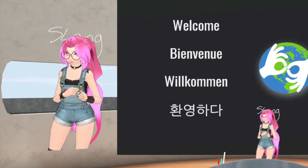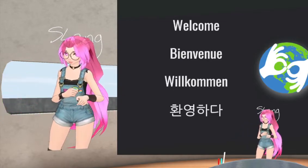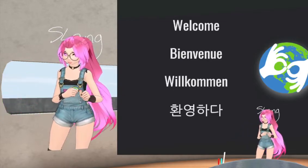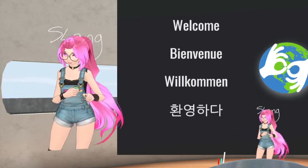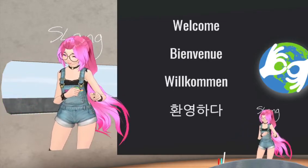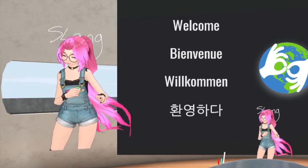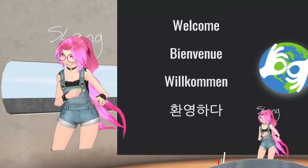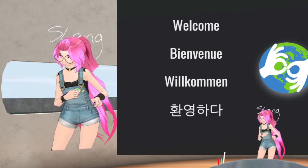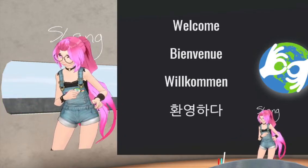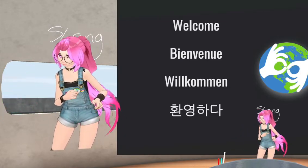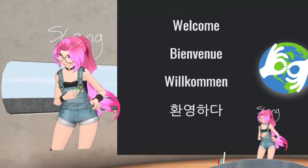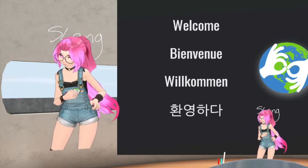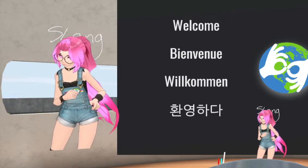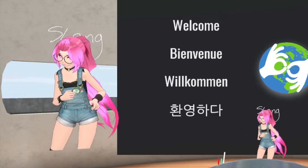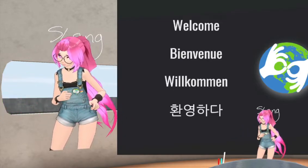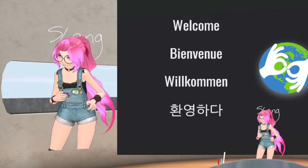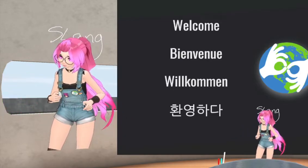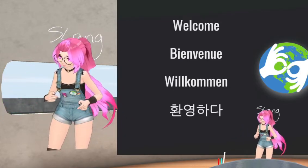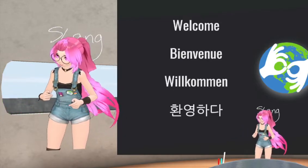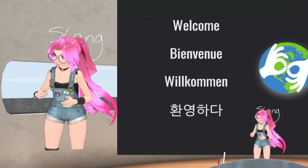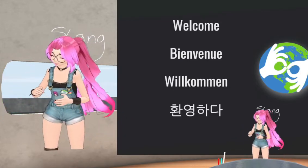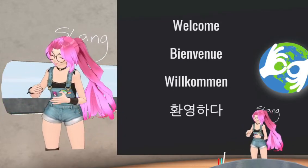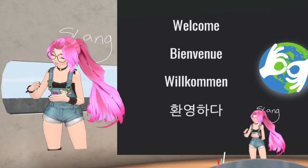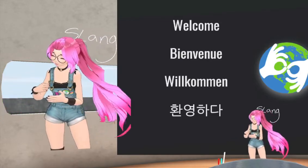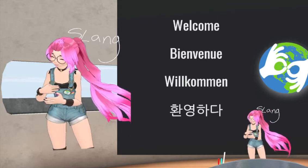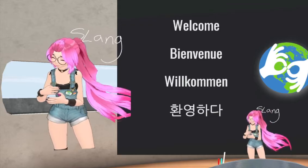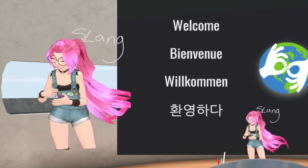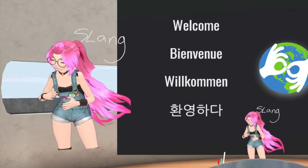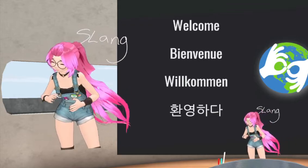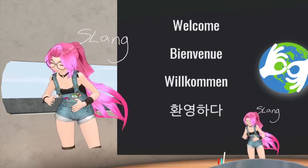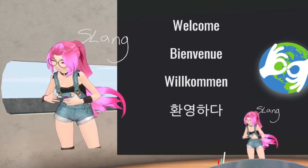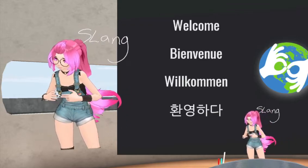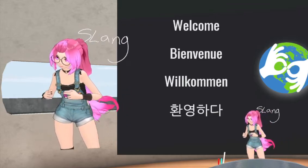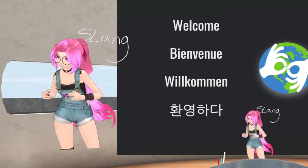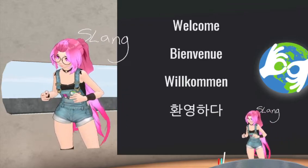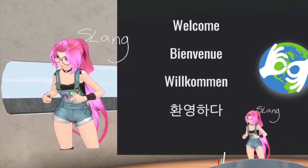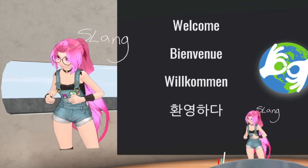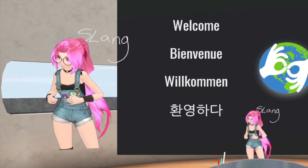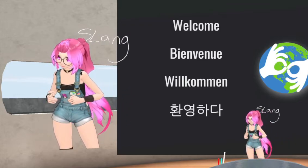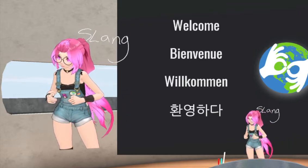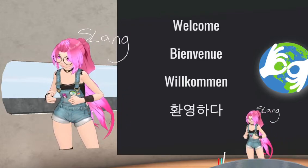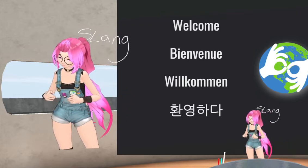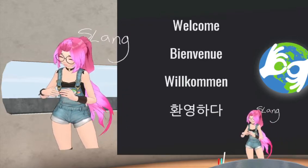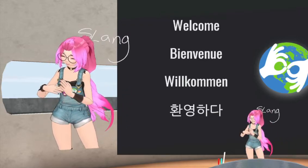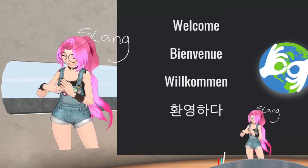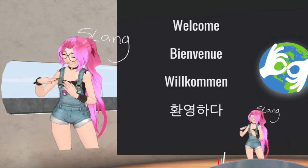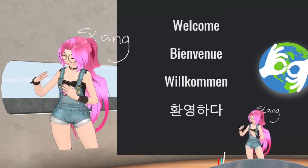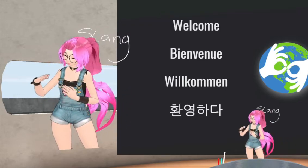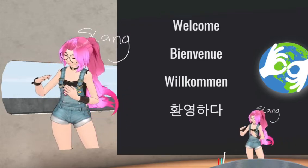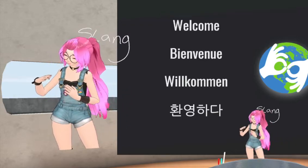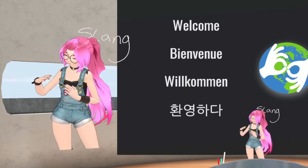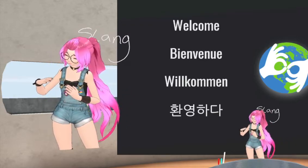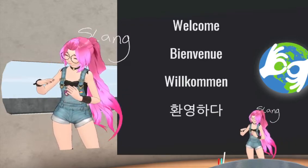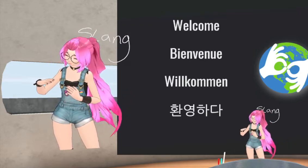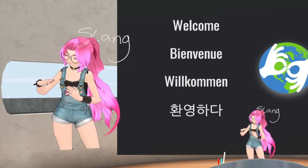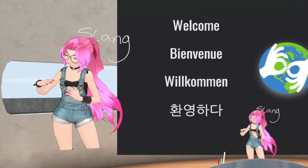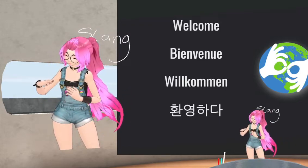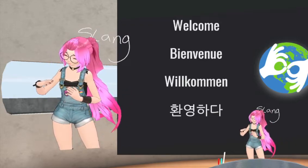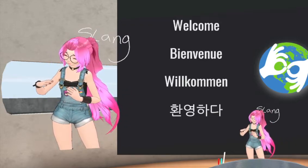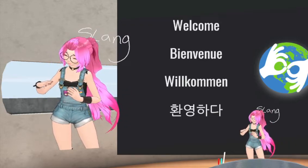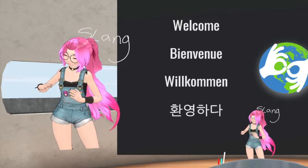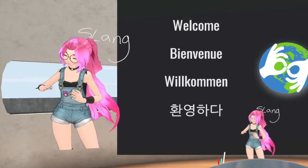Sit. Oh, sit is like this. Another great guess. So this means train. Like a choo-choo train. This